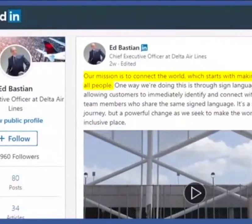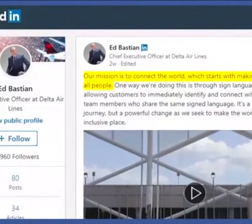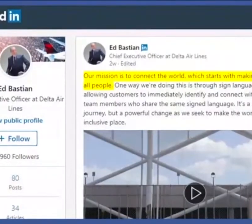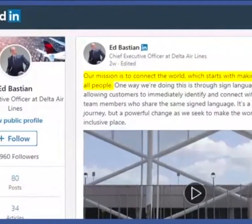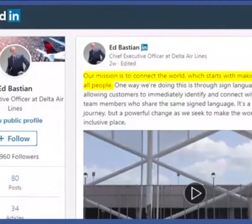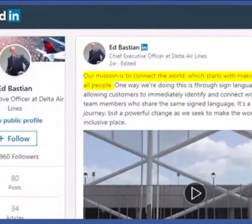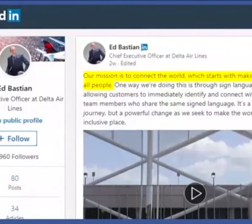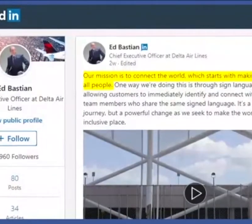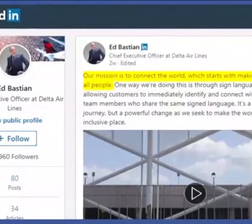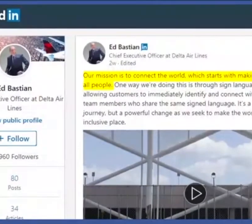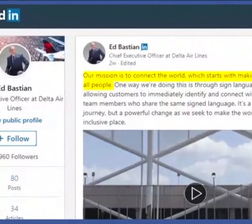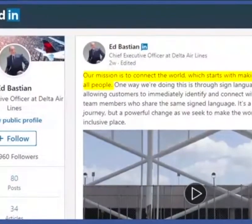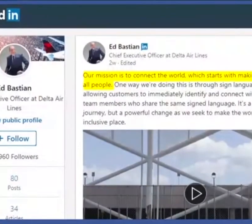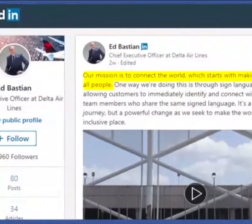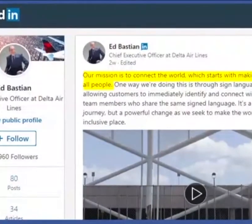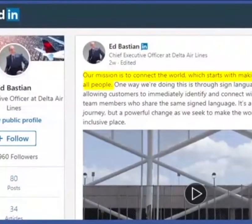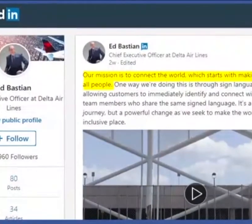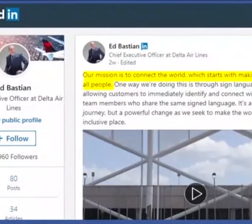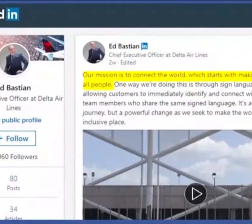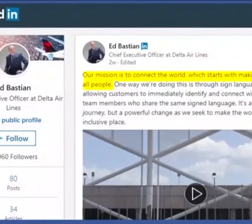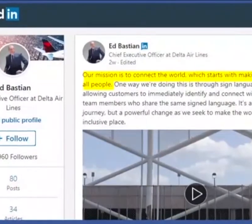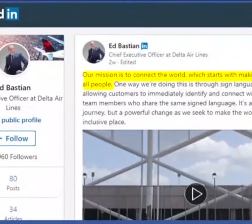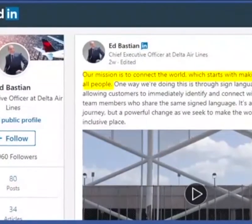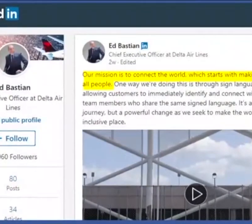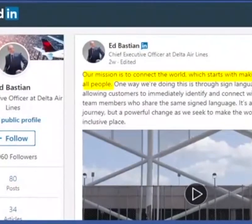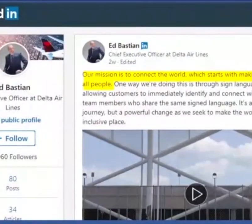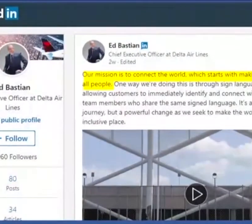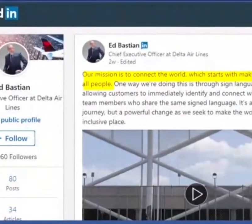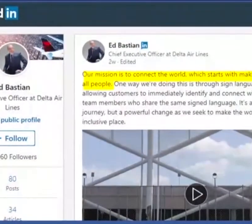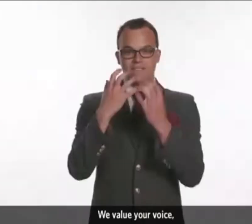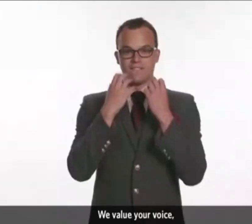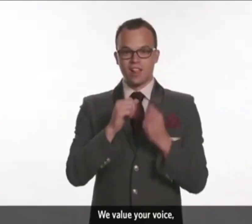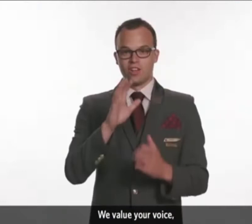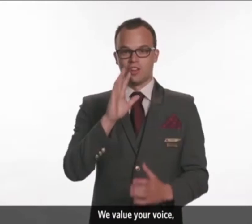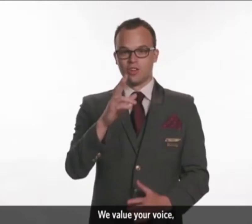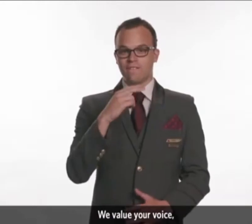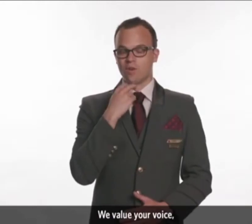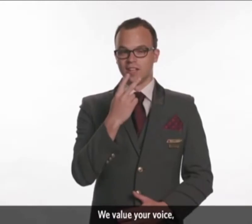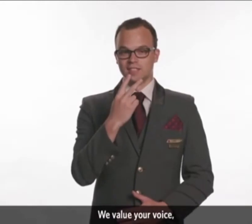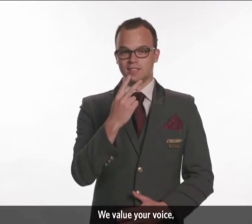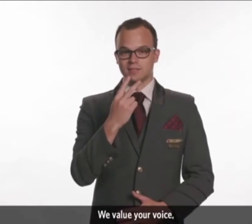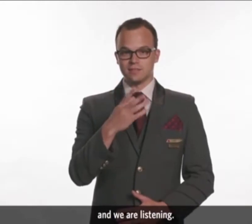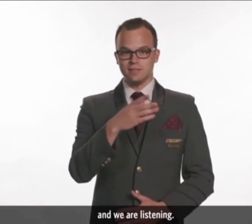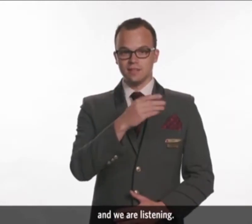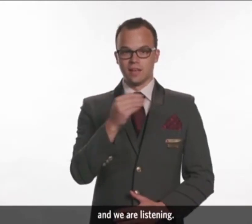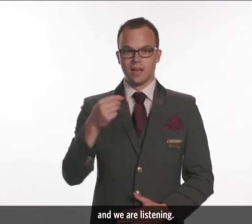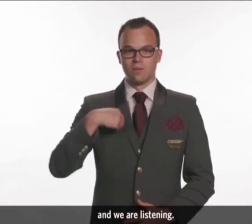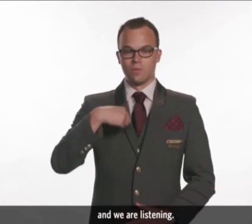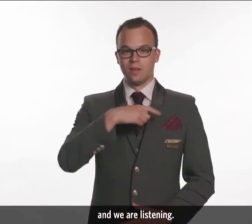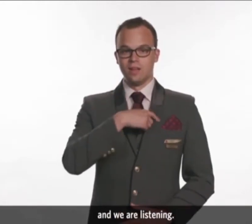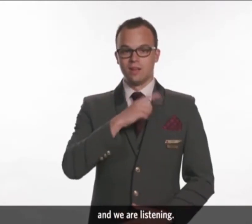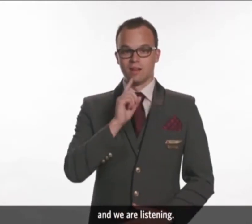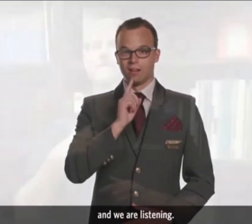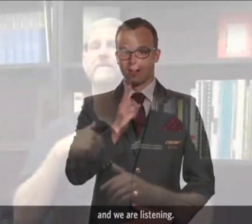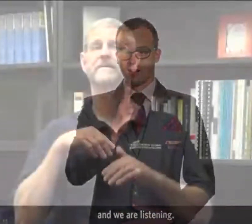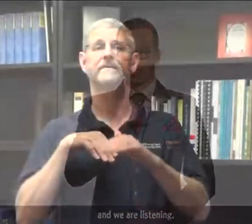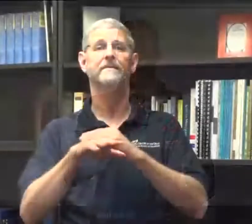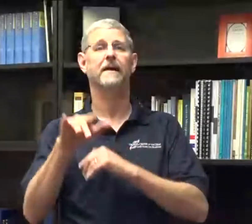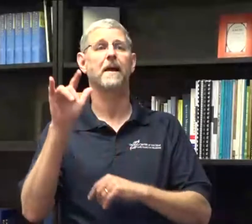connect the world," which starts with making travel easier for all people. It's a move the company made after listening to customer feedback. Until